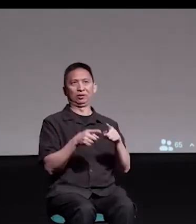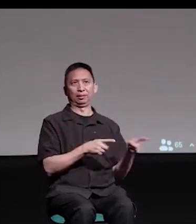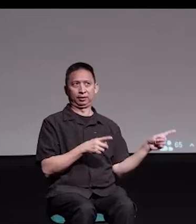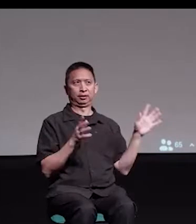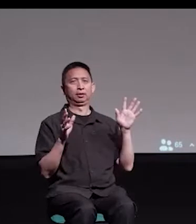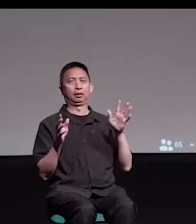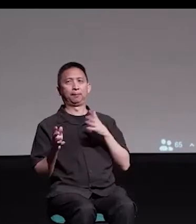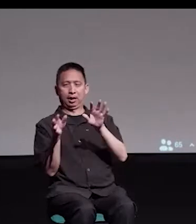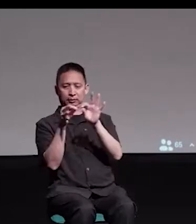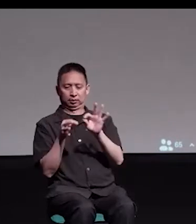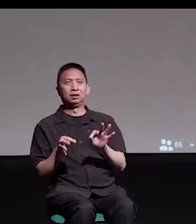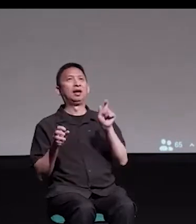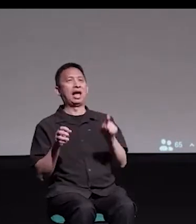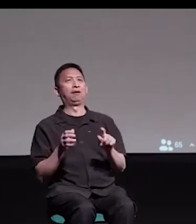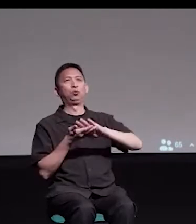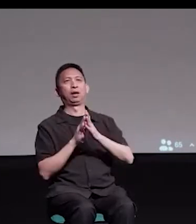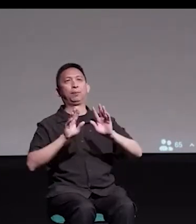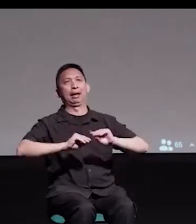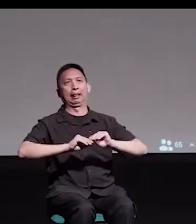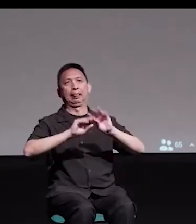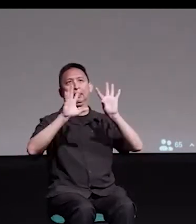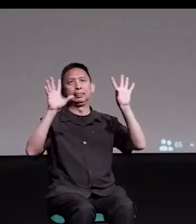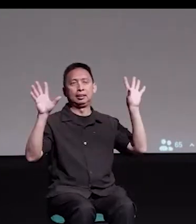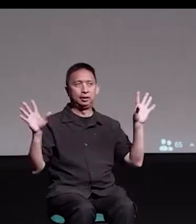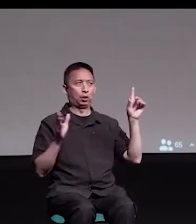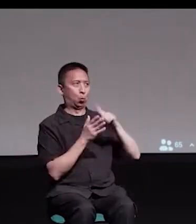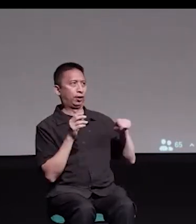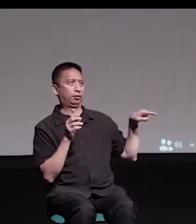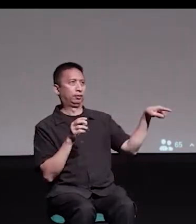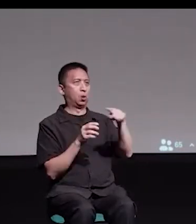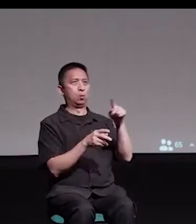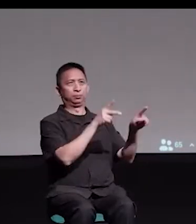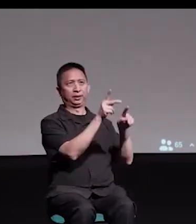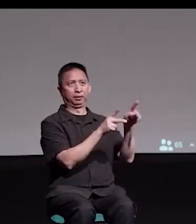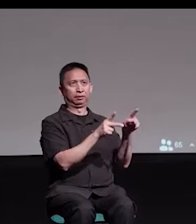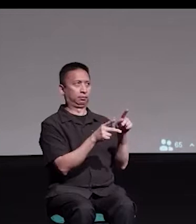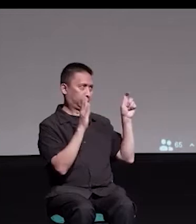clearer versions of what the subjects say in reality. And